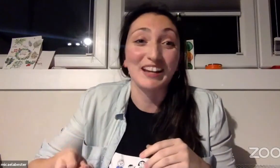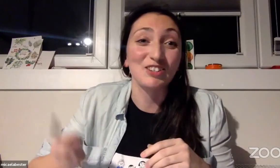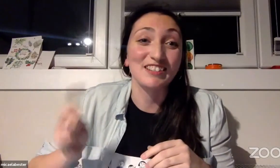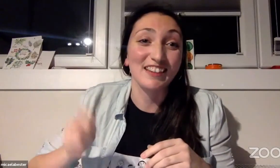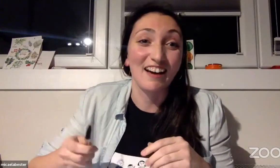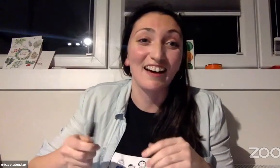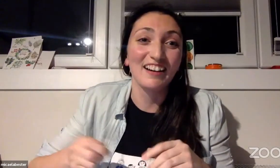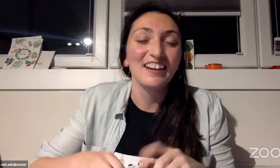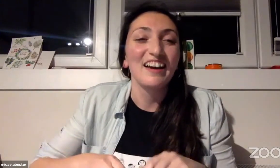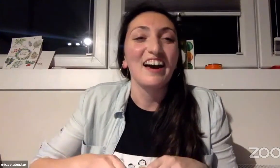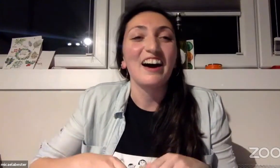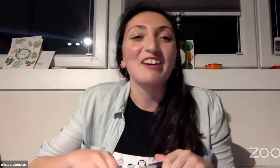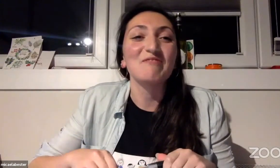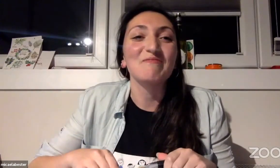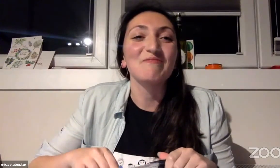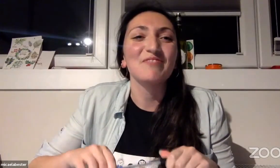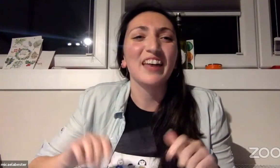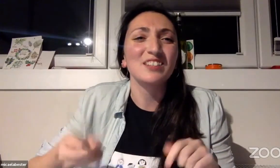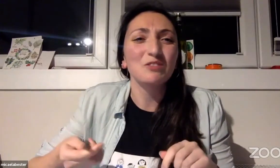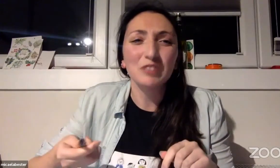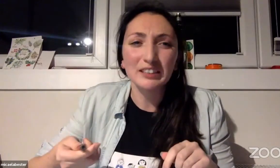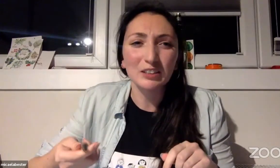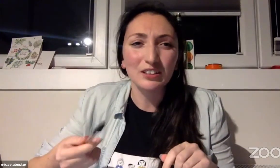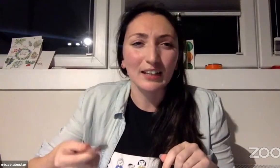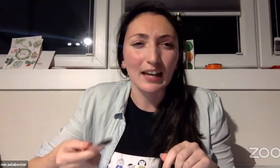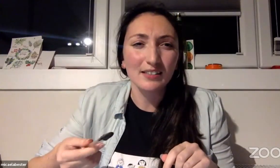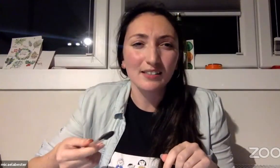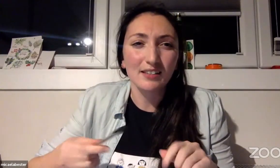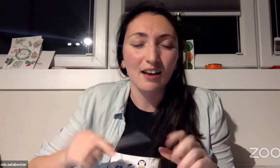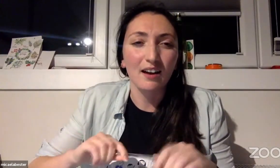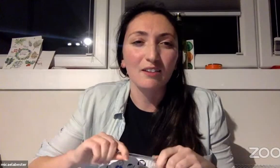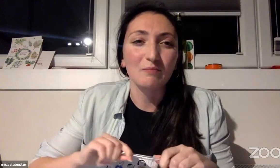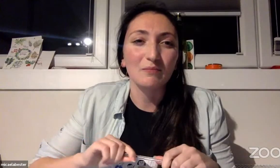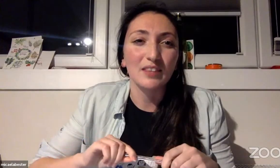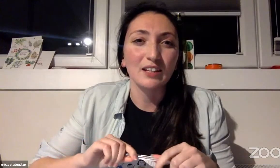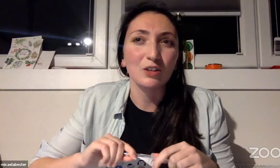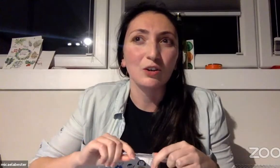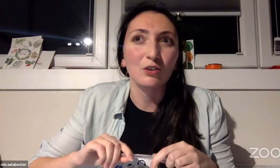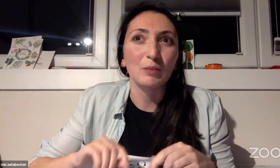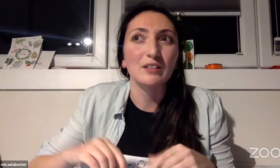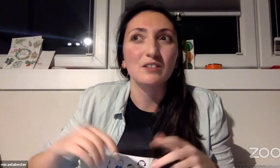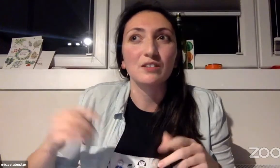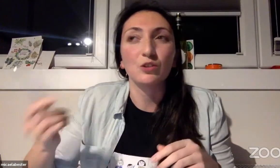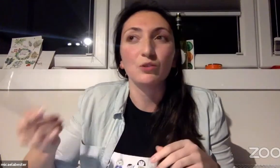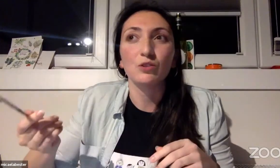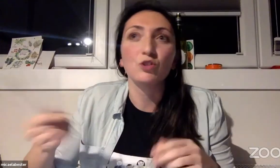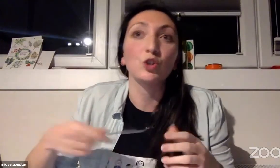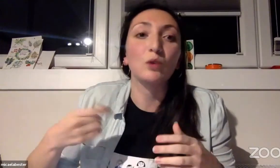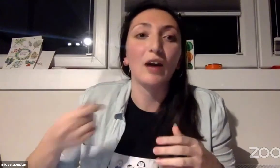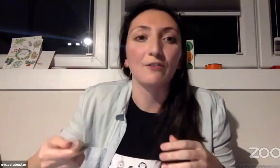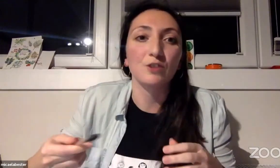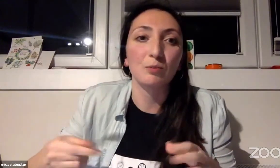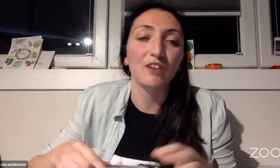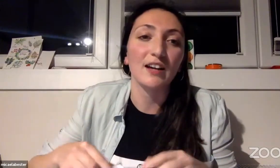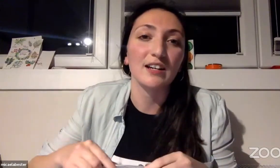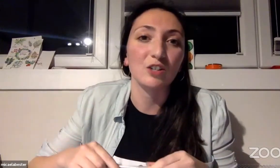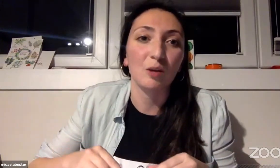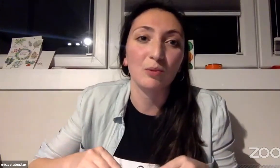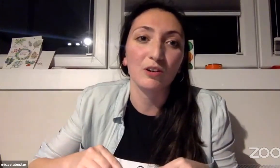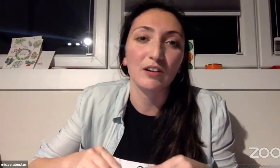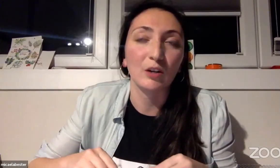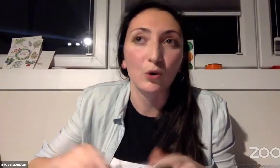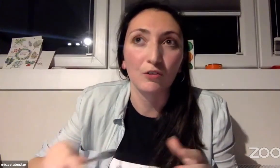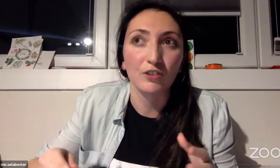those protections are. That's a really good guess, that, because you do have to provide